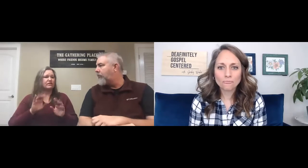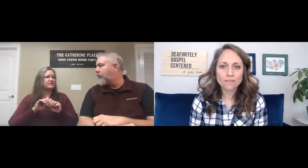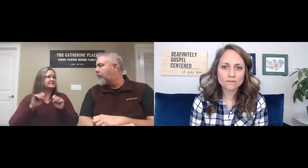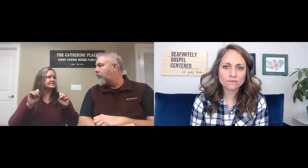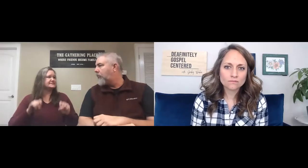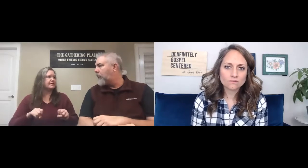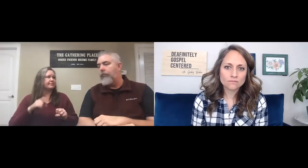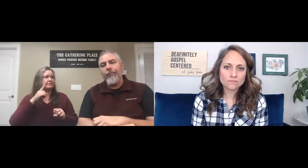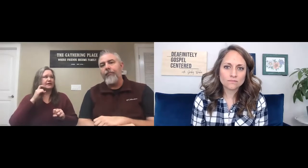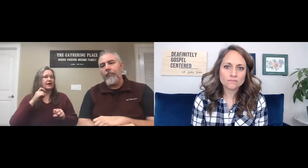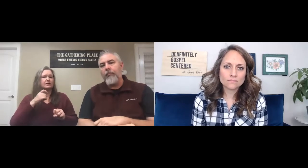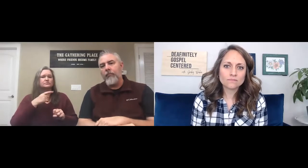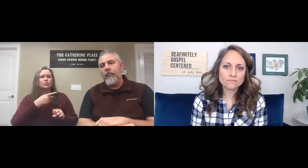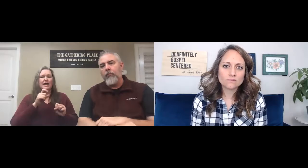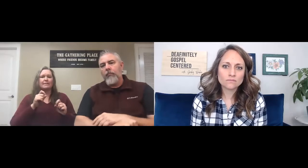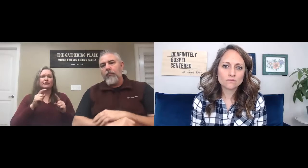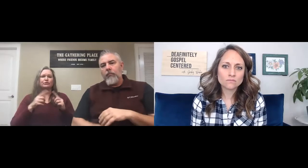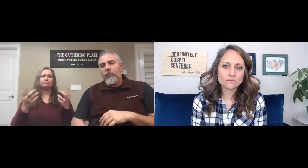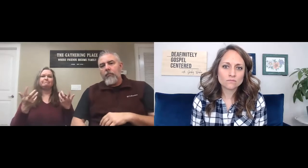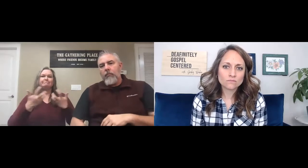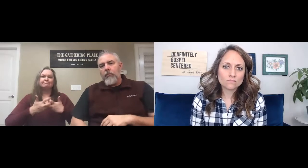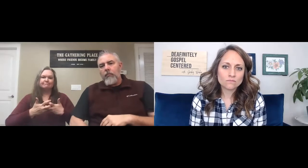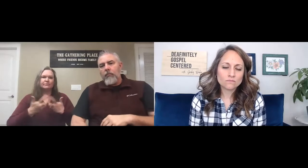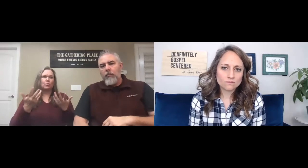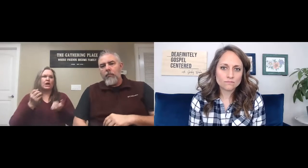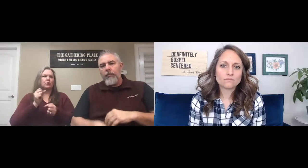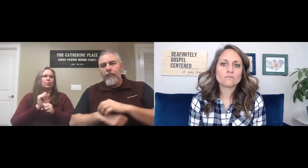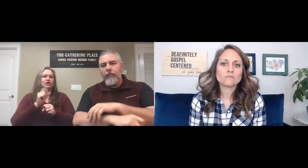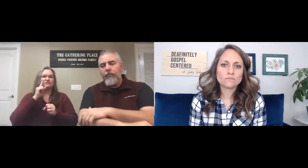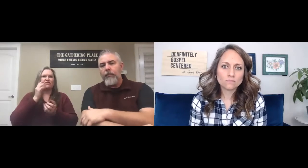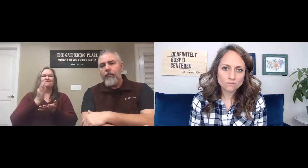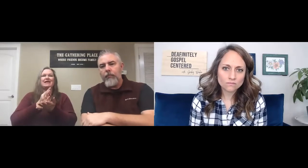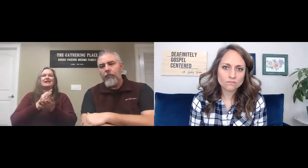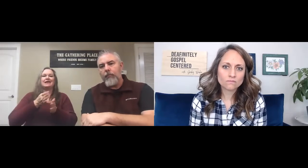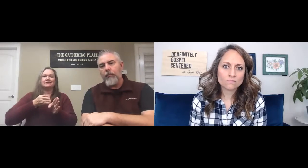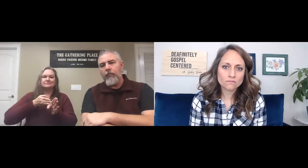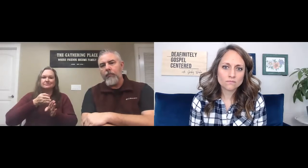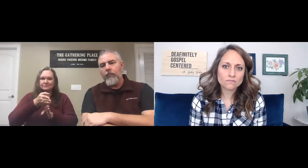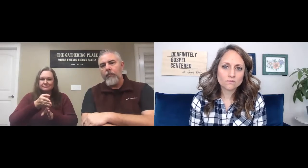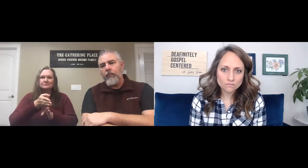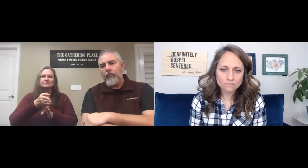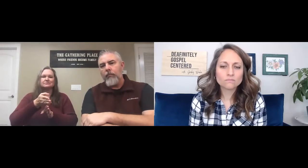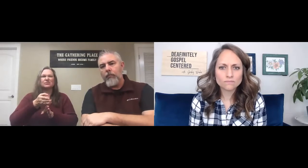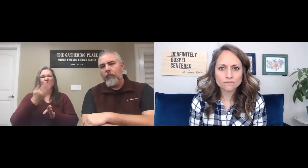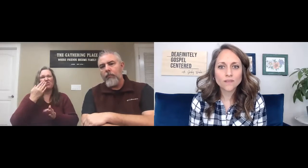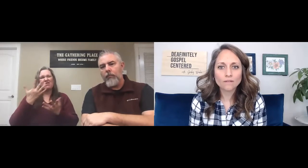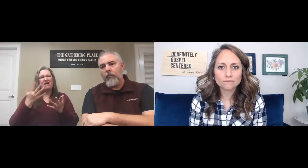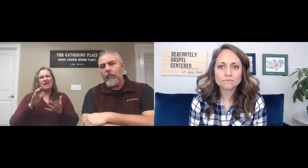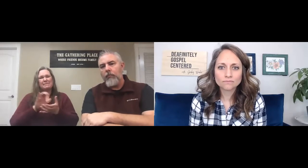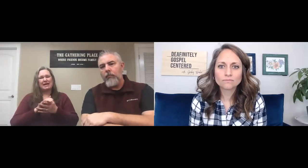true. And it's a wonderful system that we have. And we're able to work together, particularly just talking about like